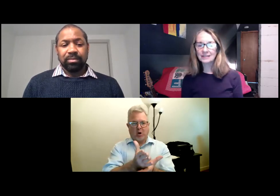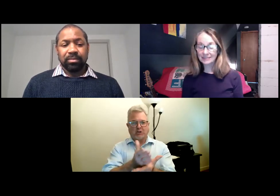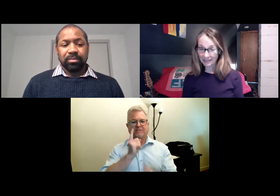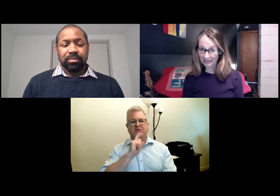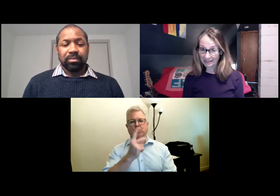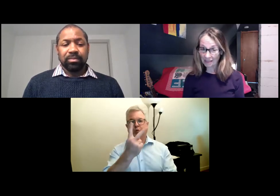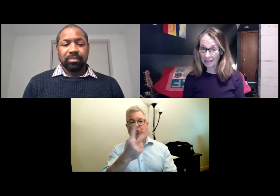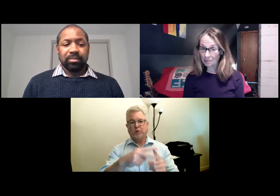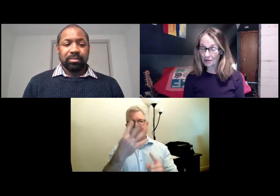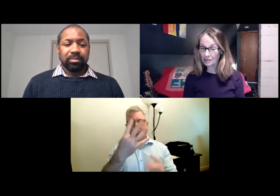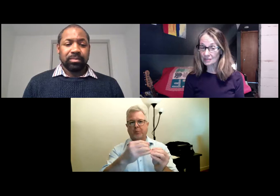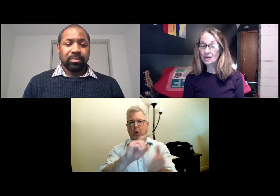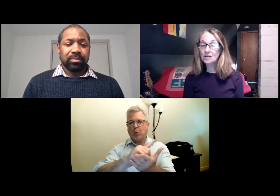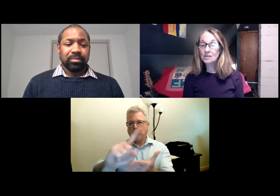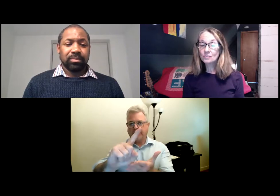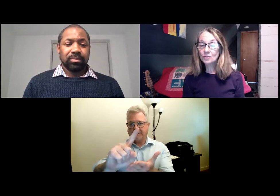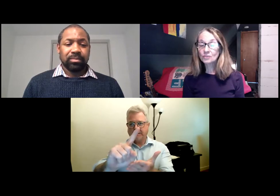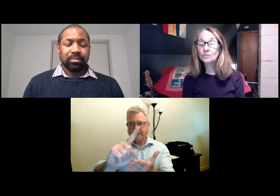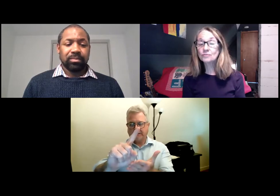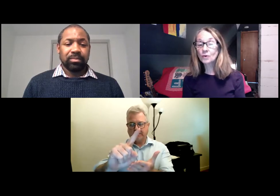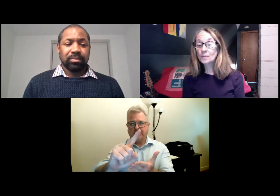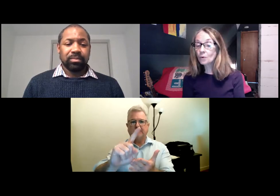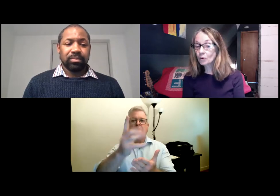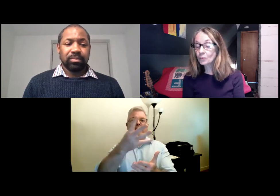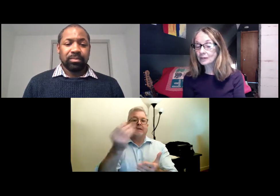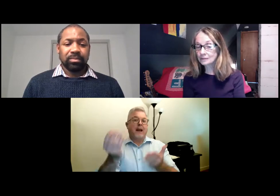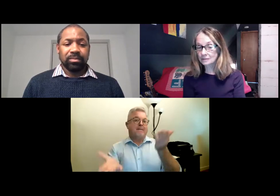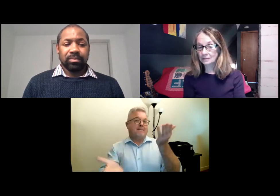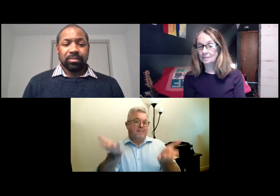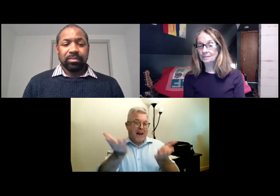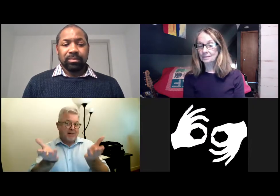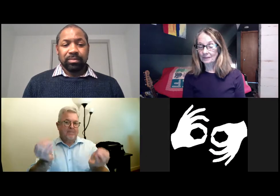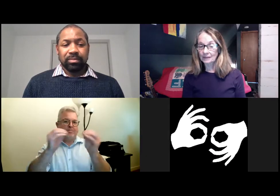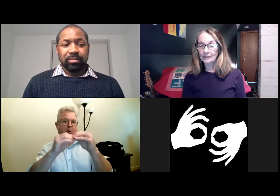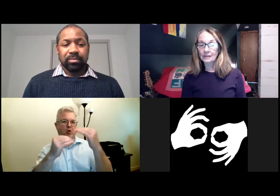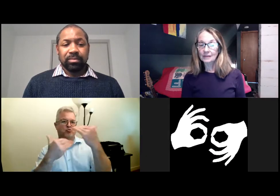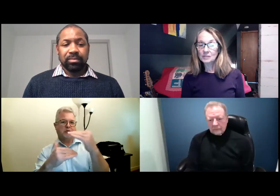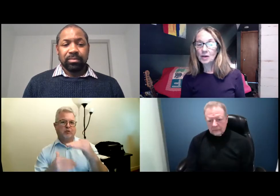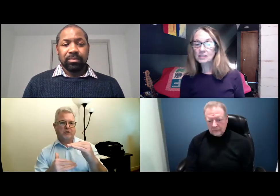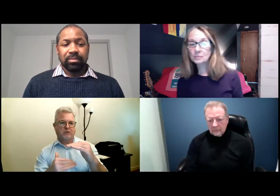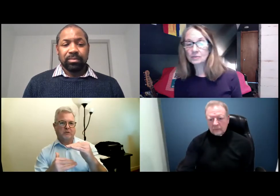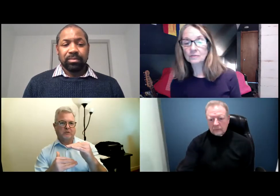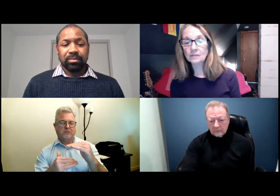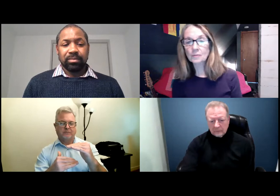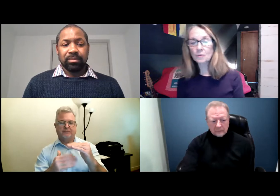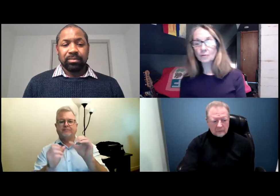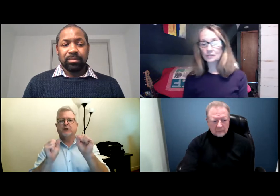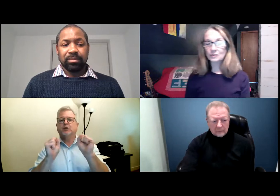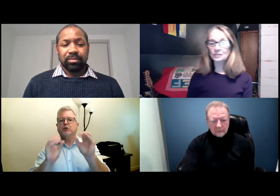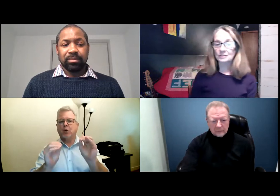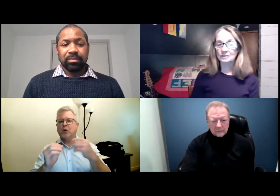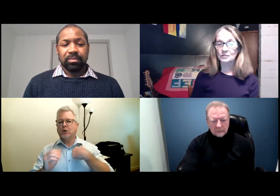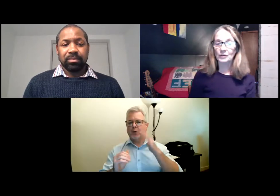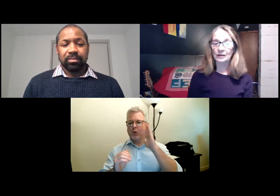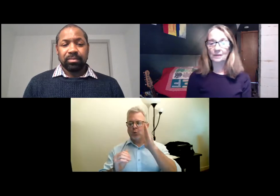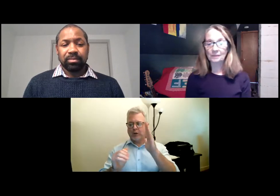going to extend that pause for 2 to 4 more weeks. It's possible there will be more